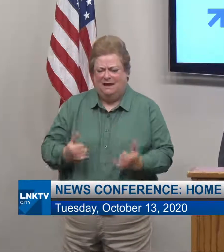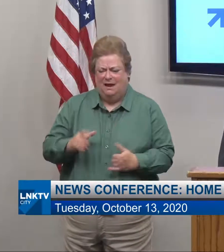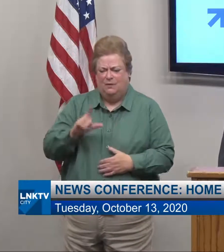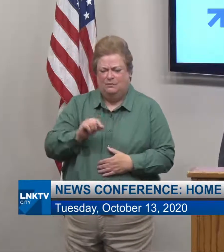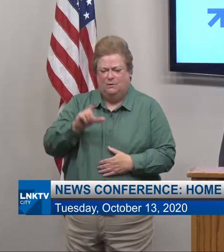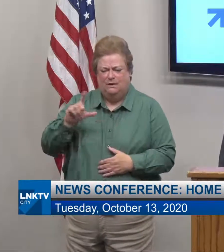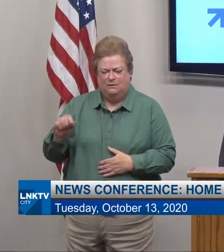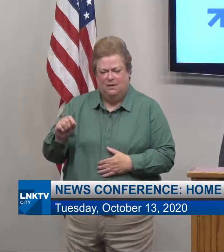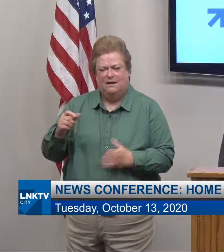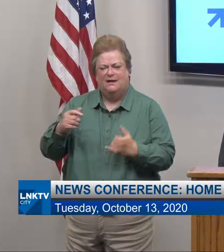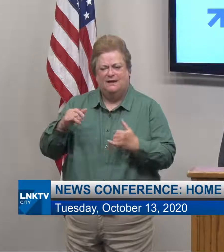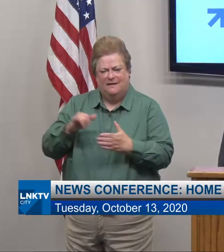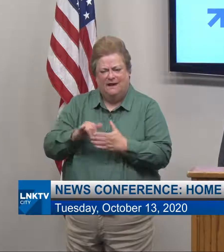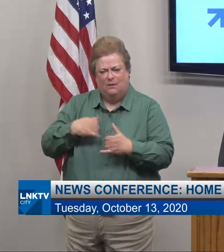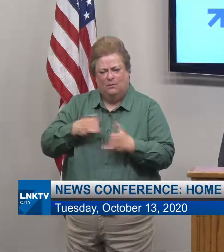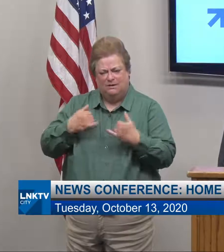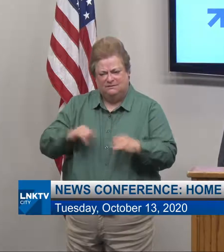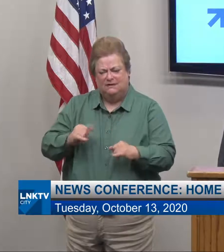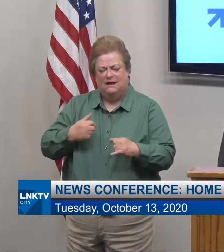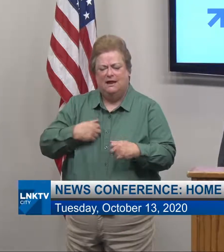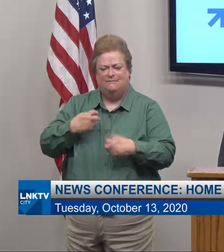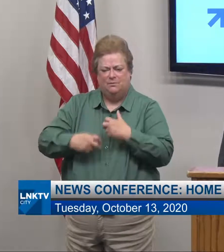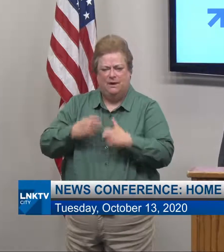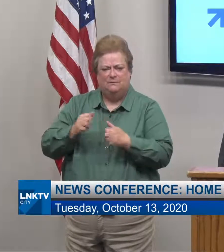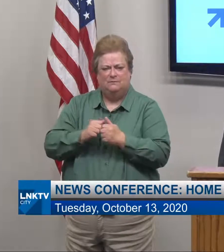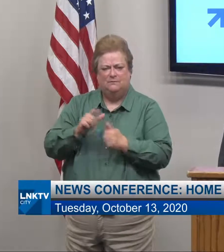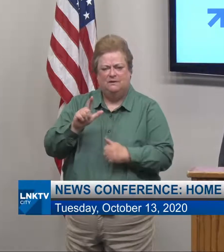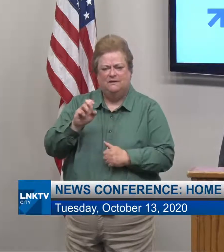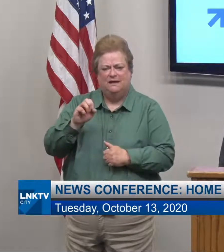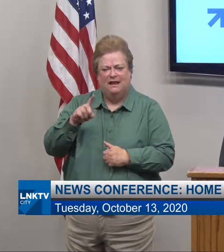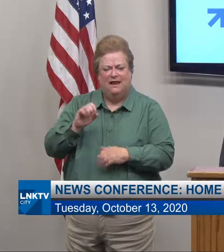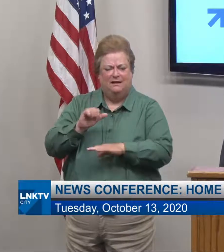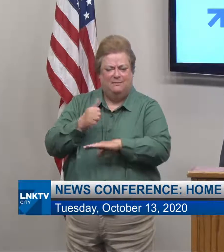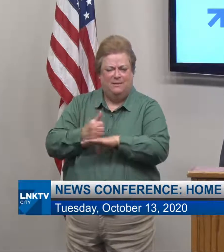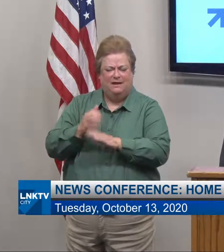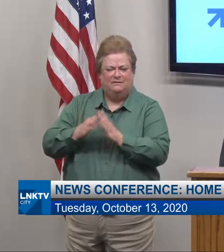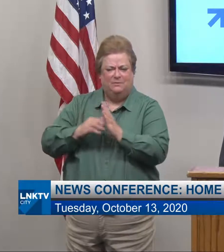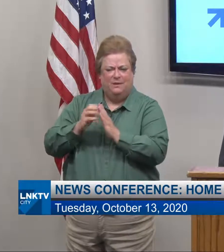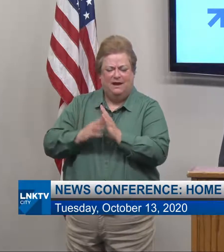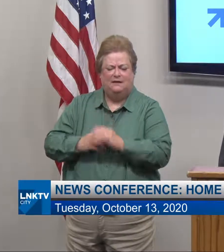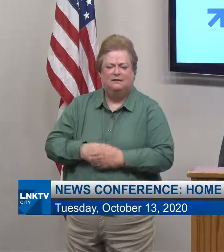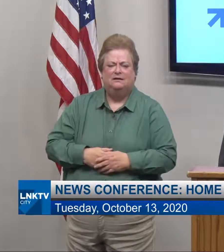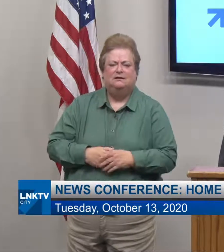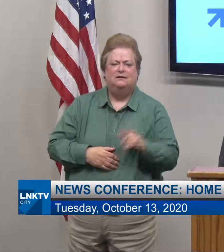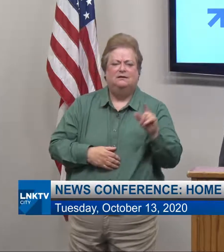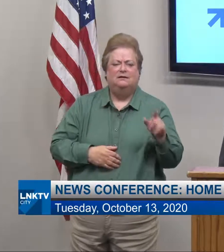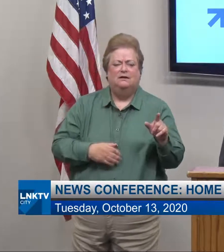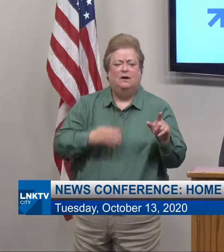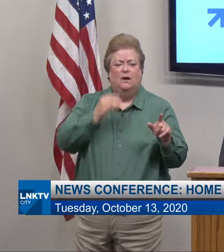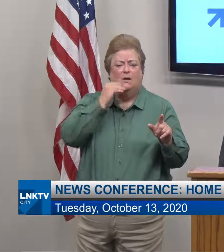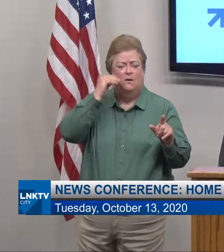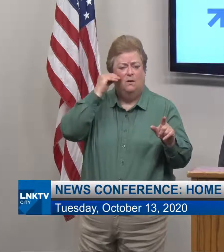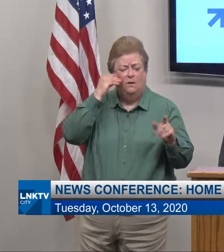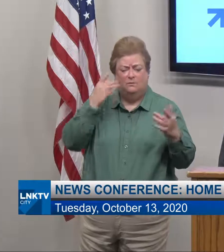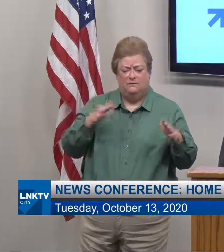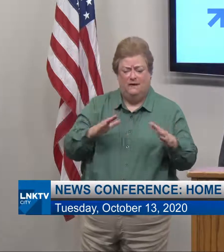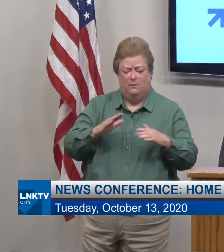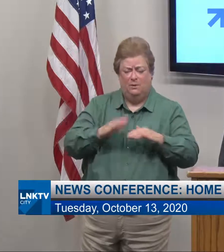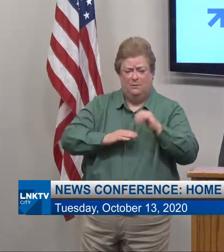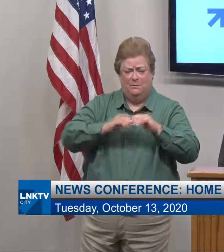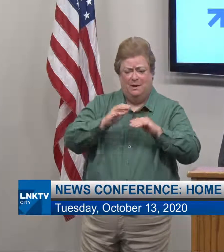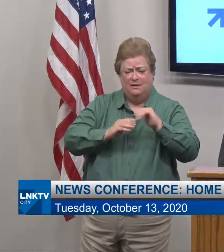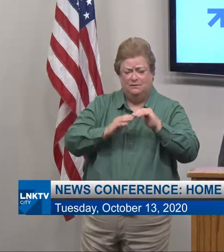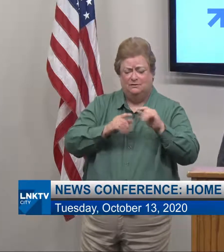homes in the city with lead-based paint? Well, homes that were built primarily, you know,